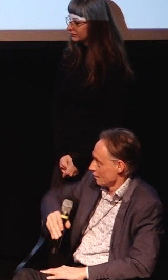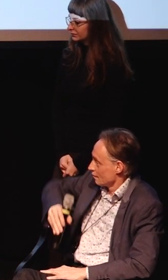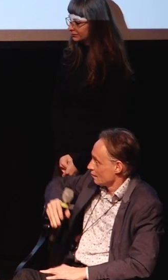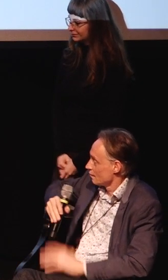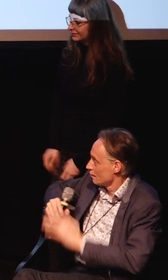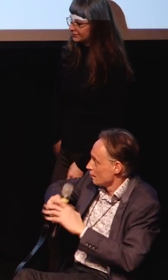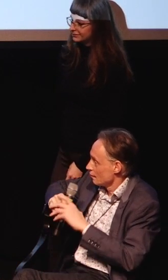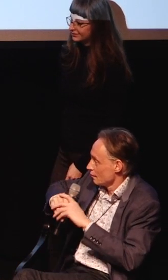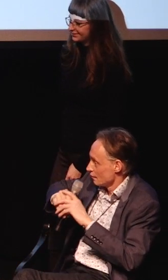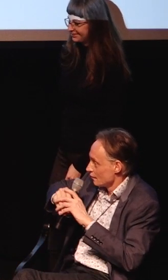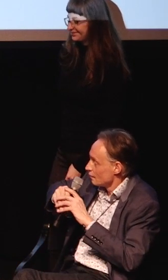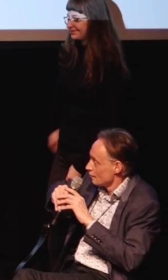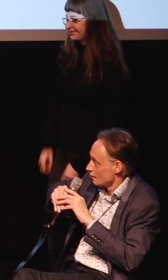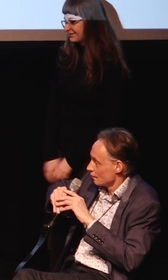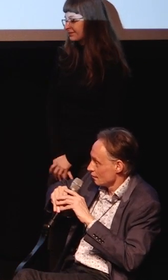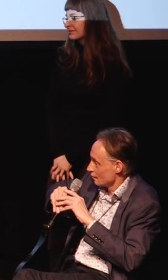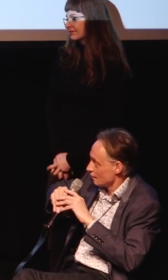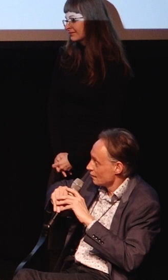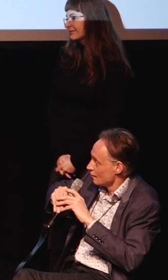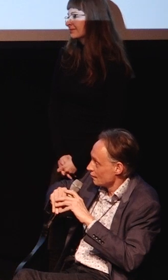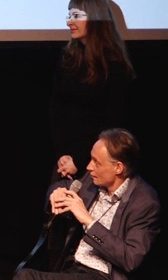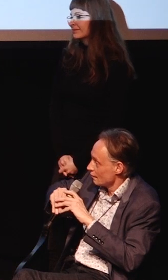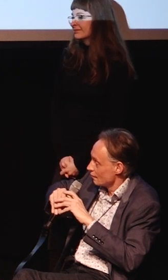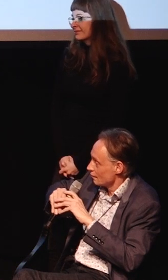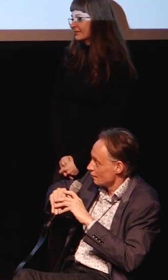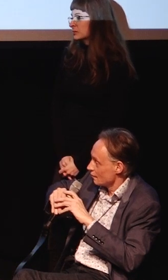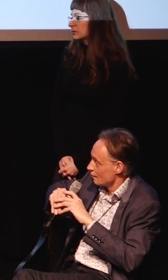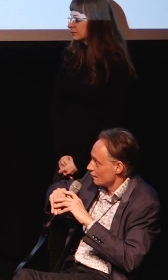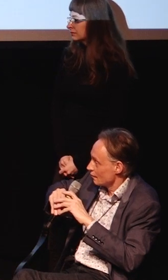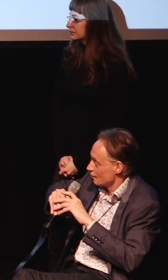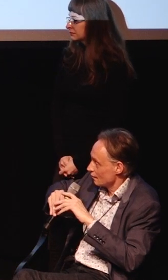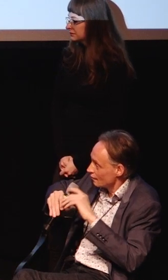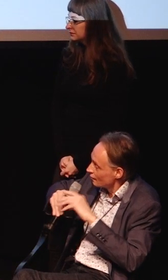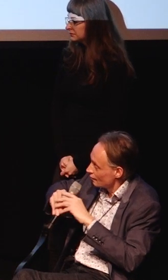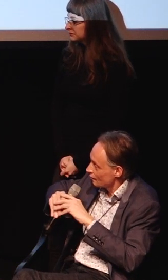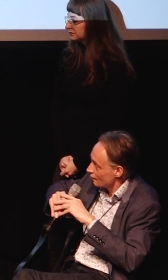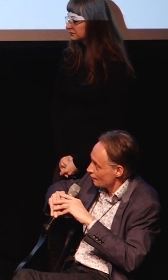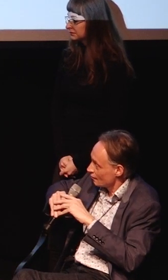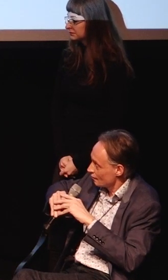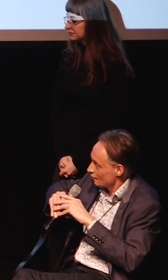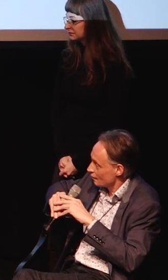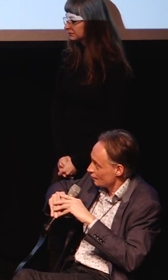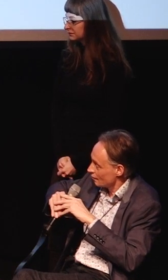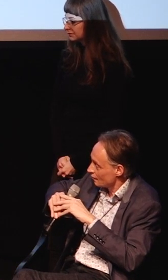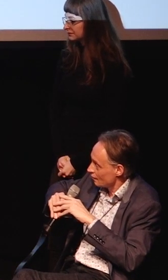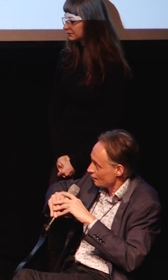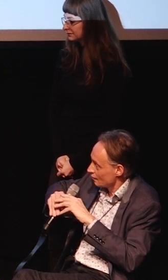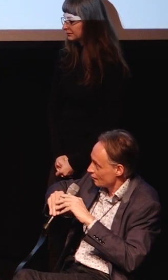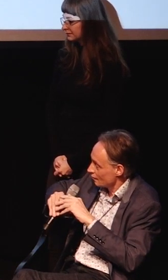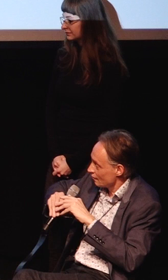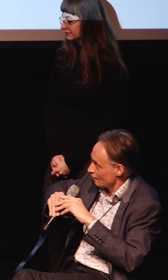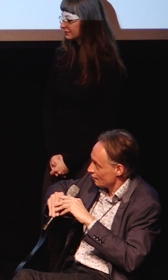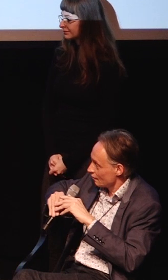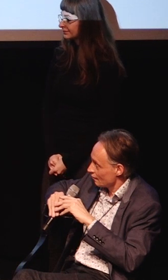like free and felt amazing. And what I learned through that experience of 25